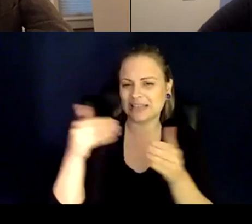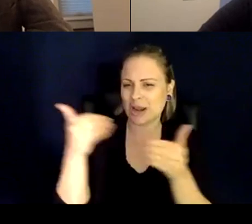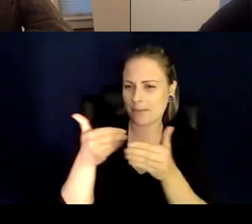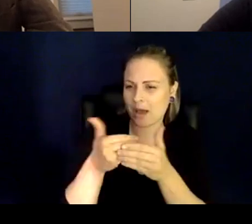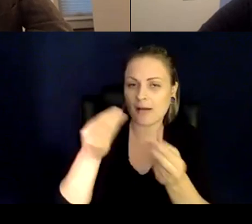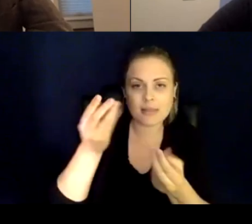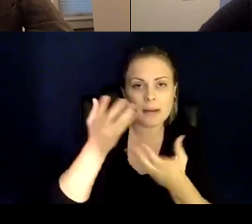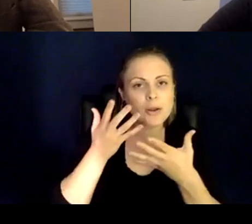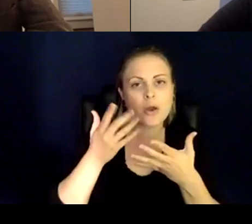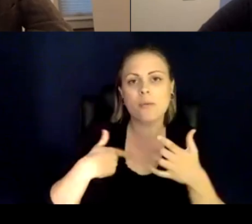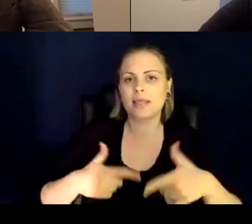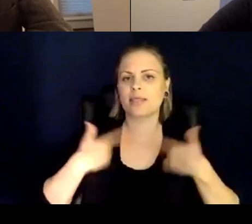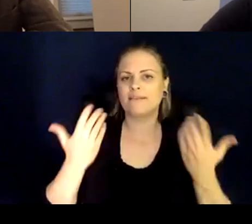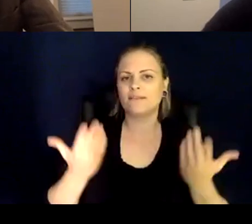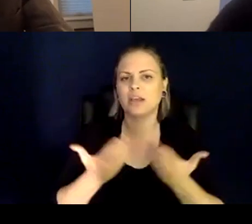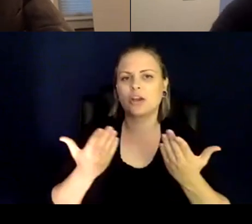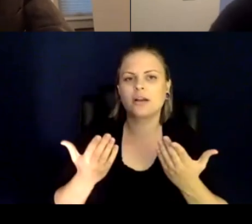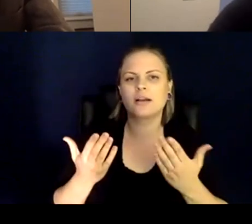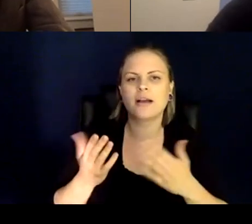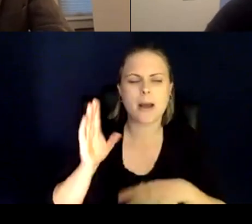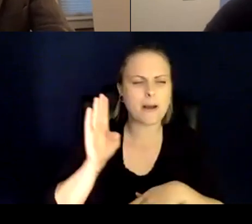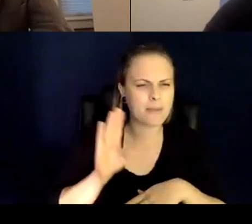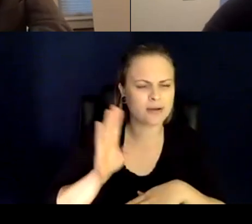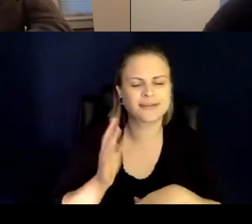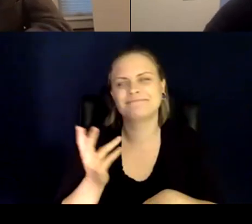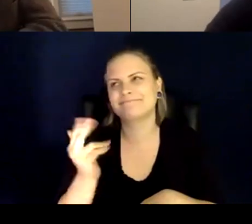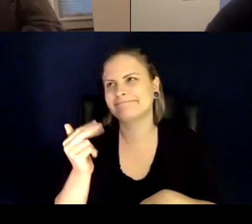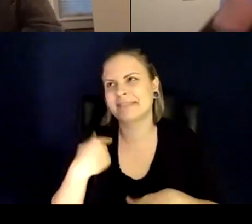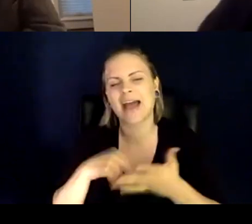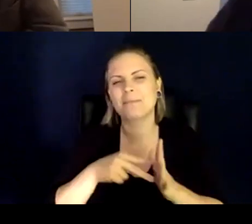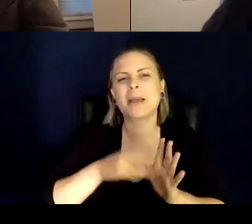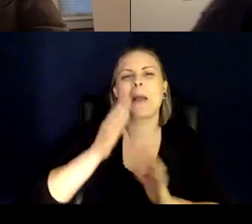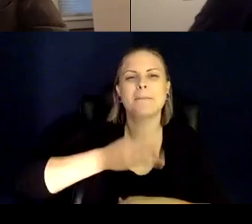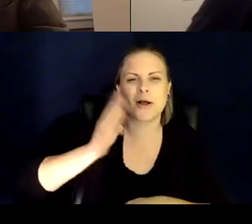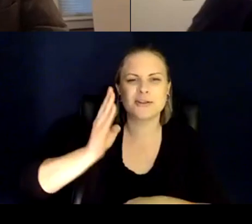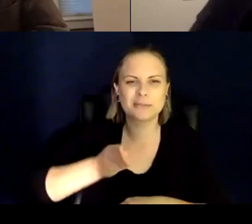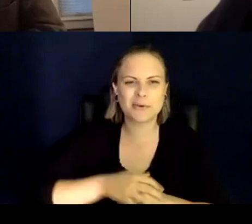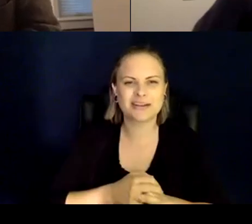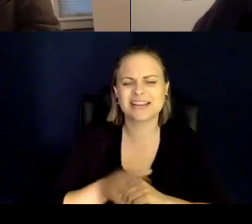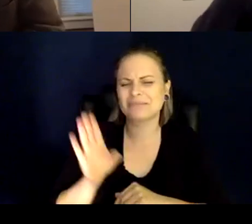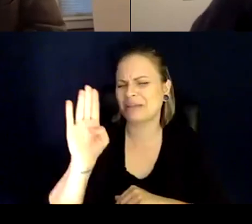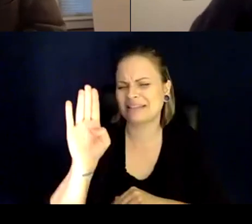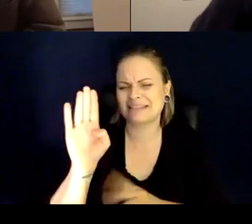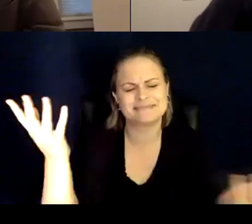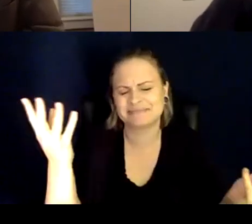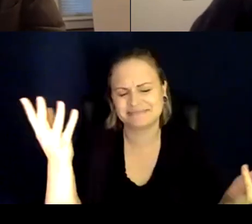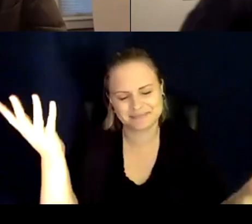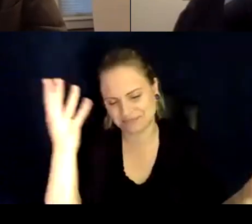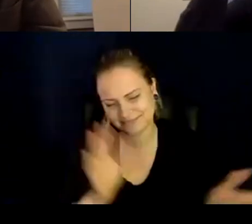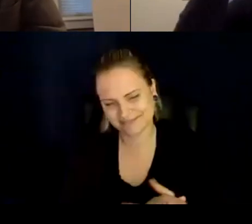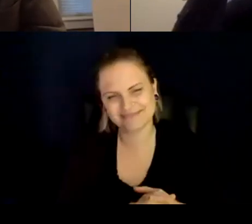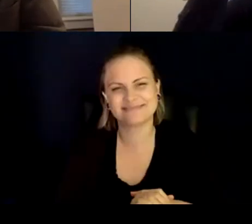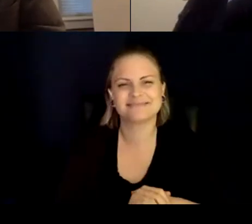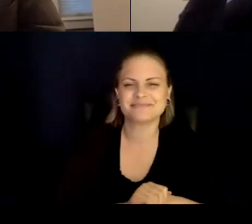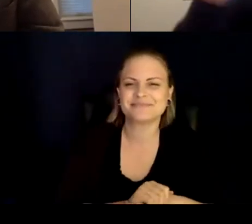me know. I'm living here in Boston. I'm in Baltimore. It's one of those B places,